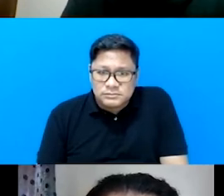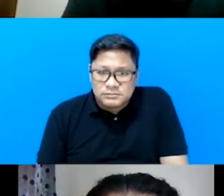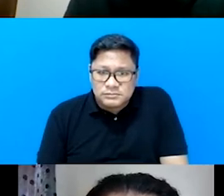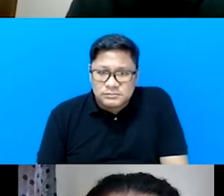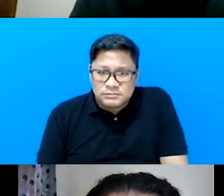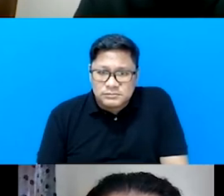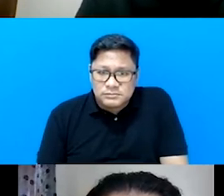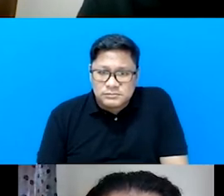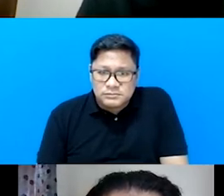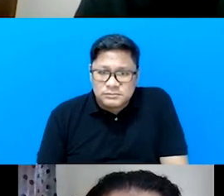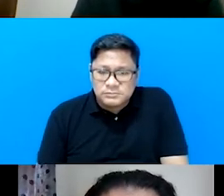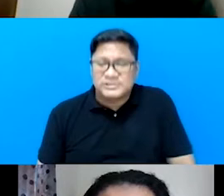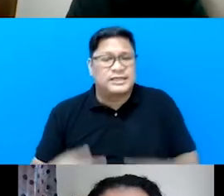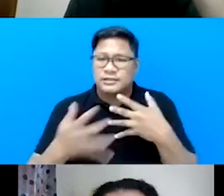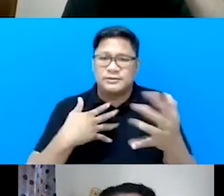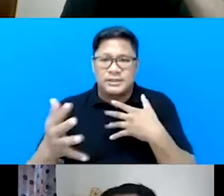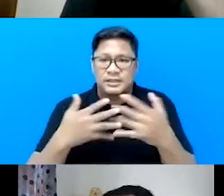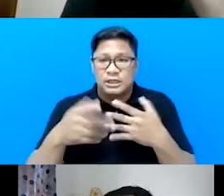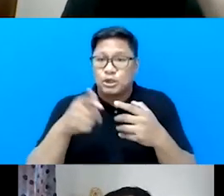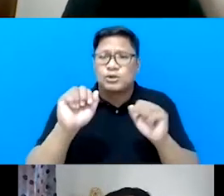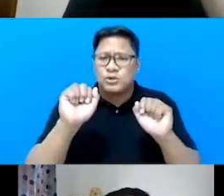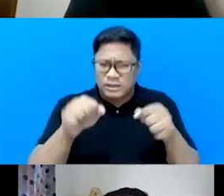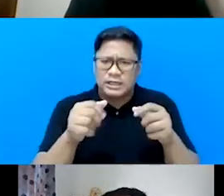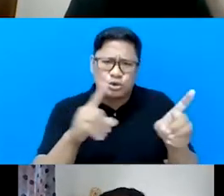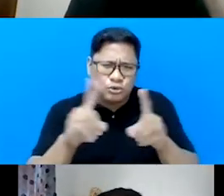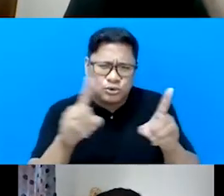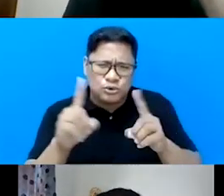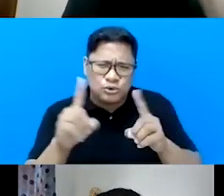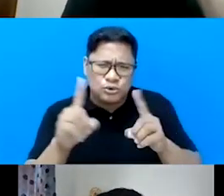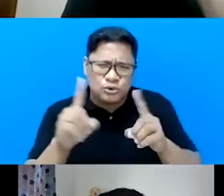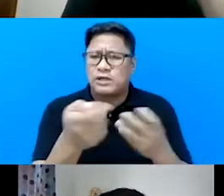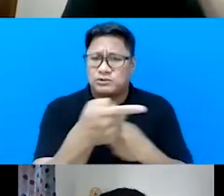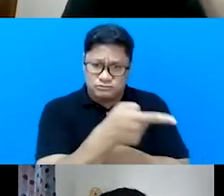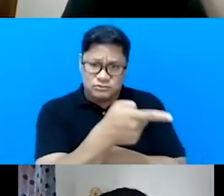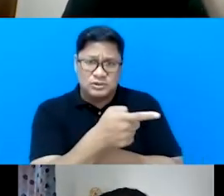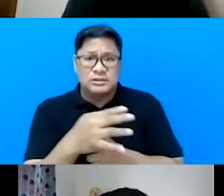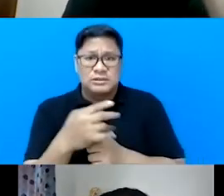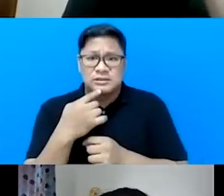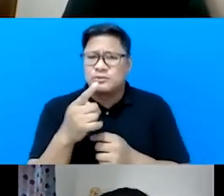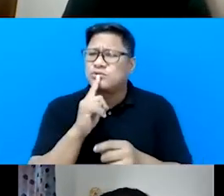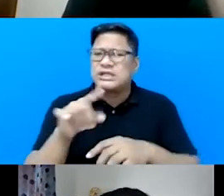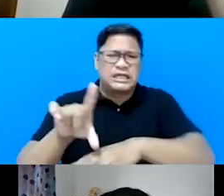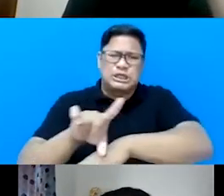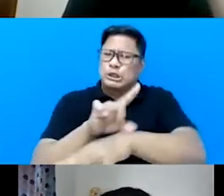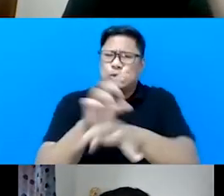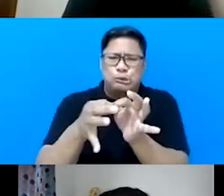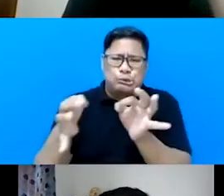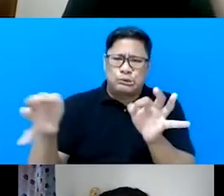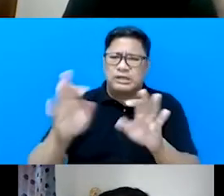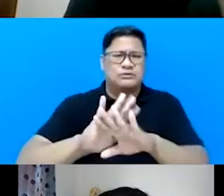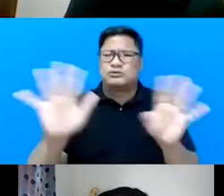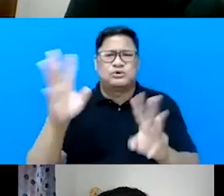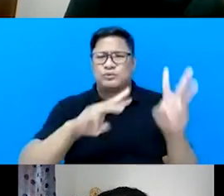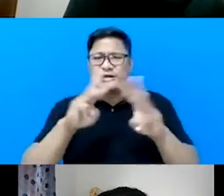Yeah. Anyway, you can play around with that if you like, but I think, if it takes too long, then don't worry about it.